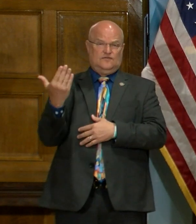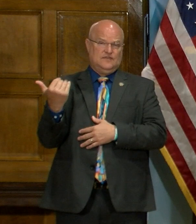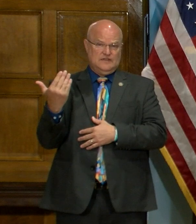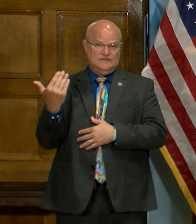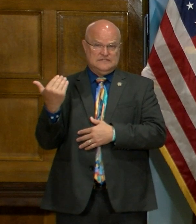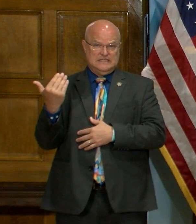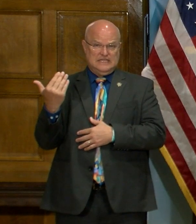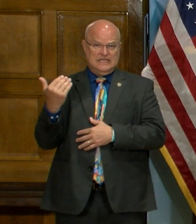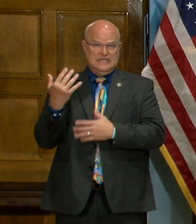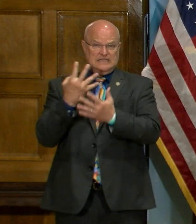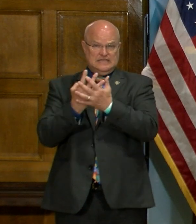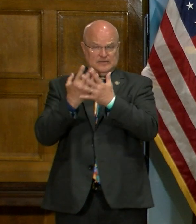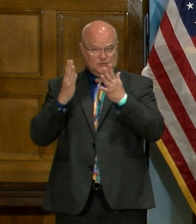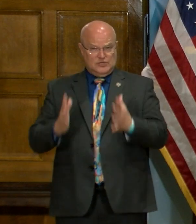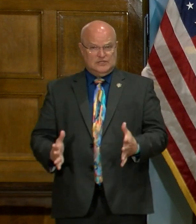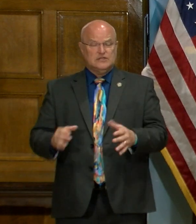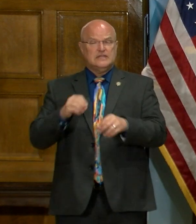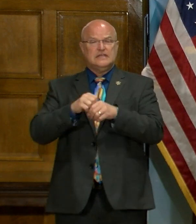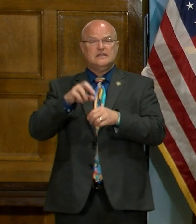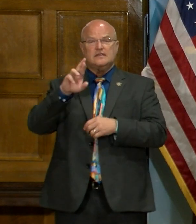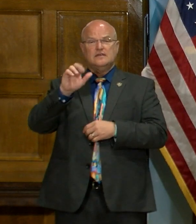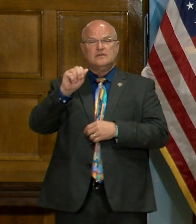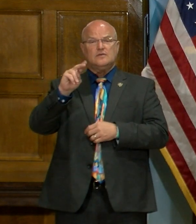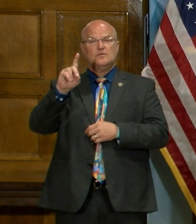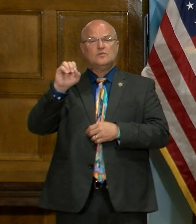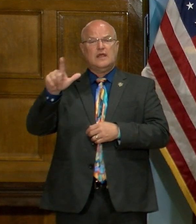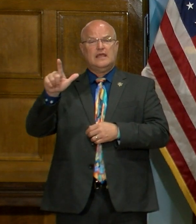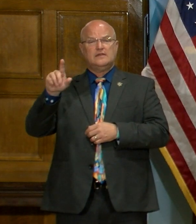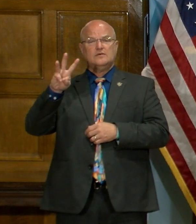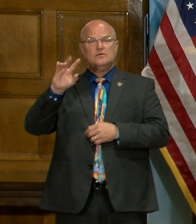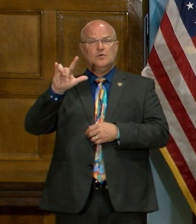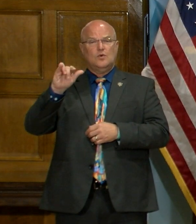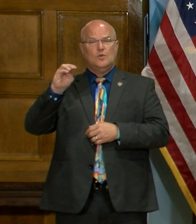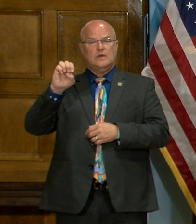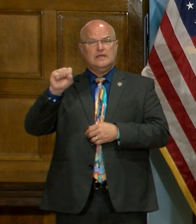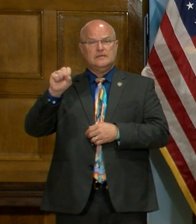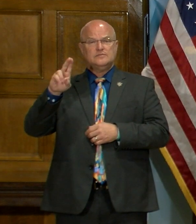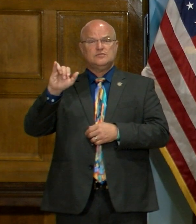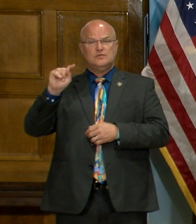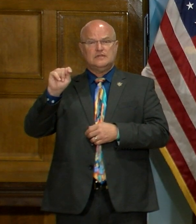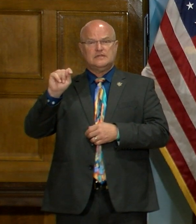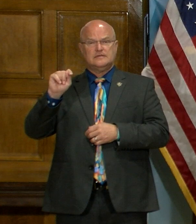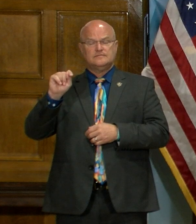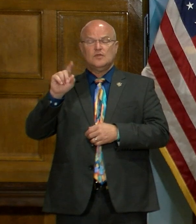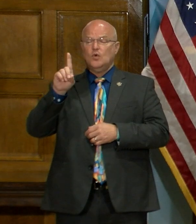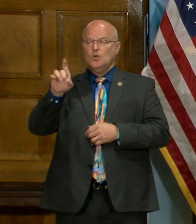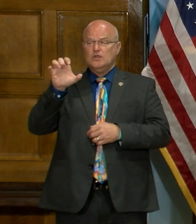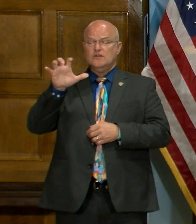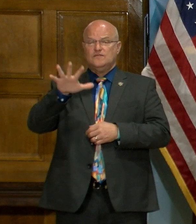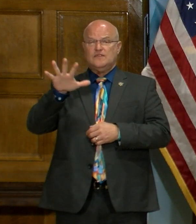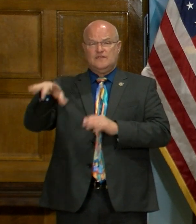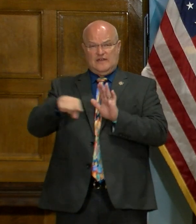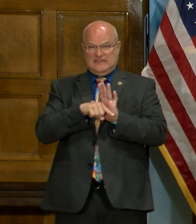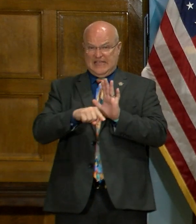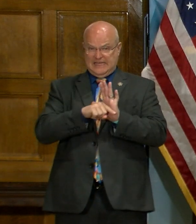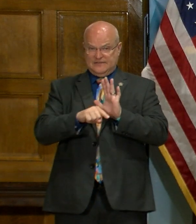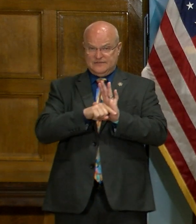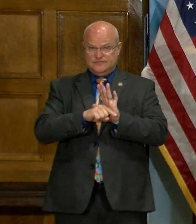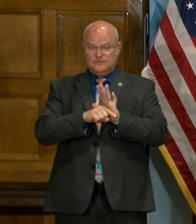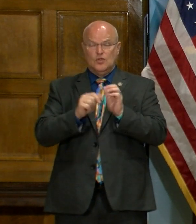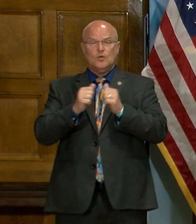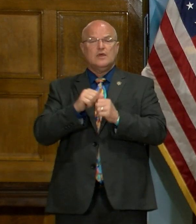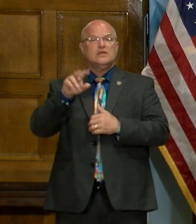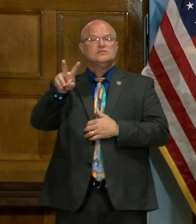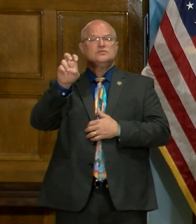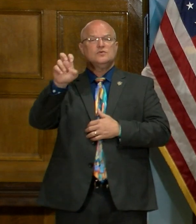515 inmates in the Randall Williams unit. Of those, 155 have shown negative,